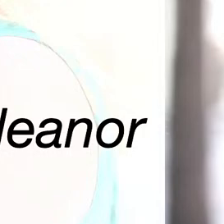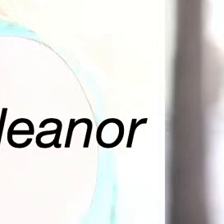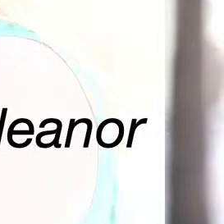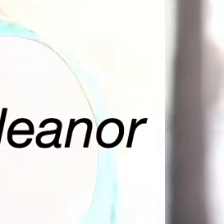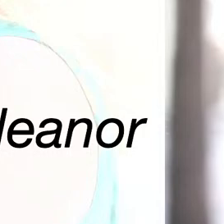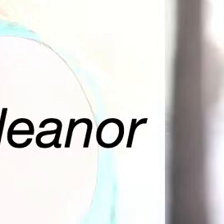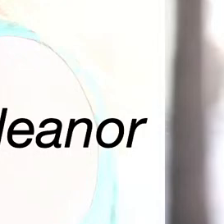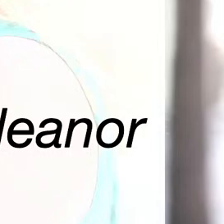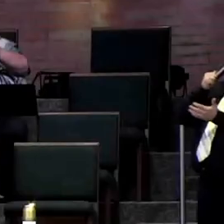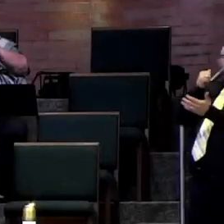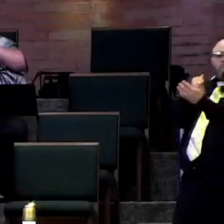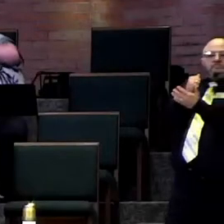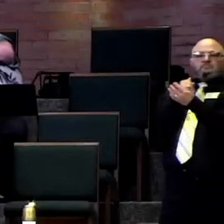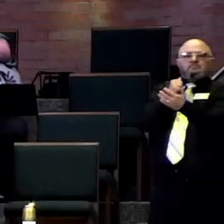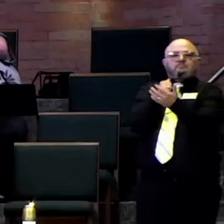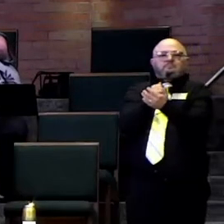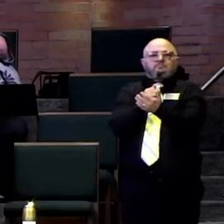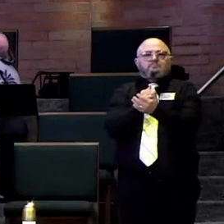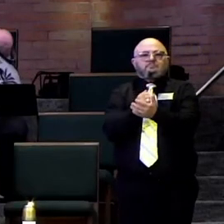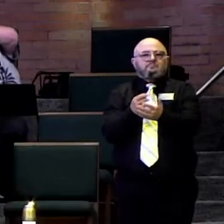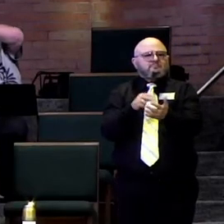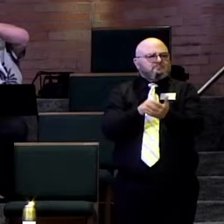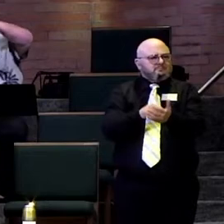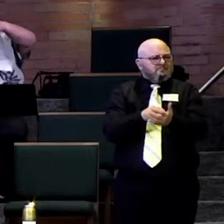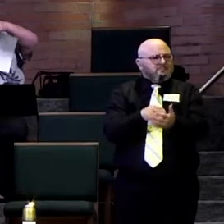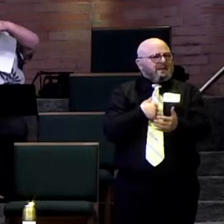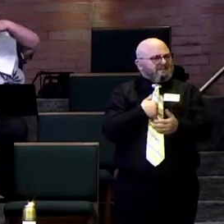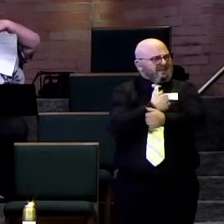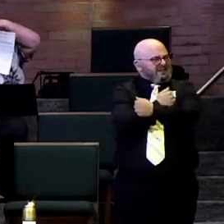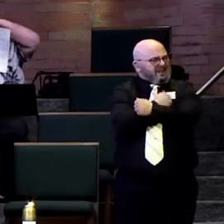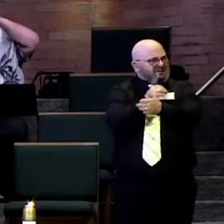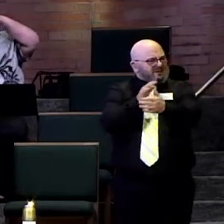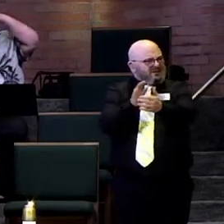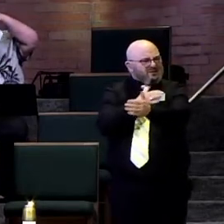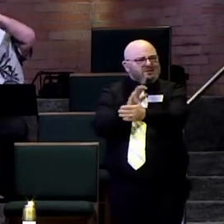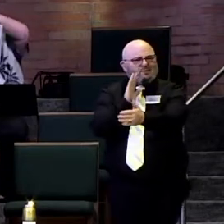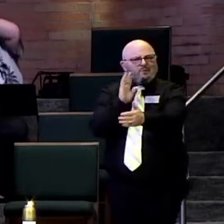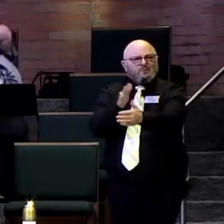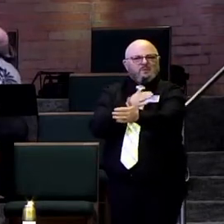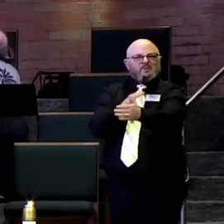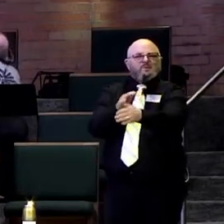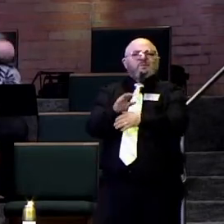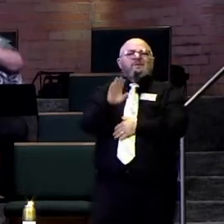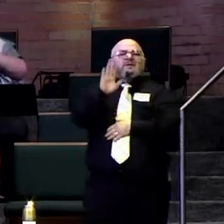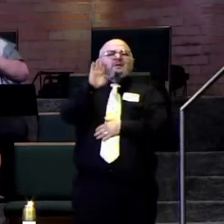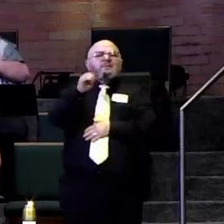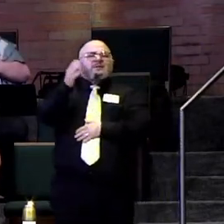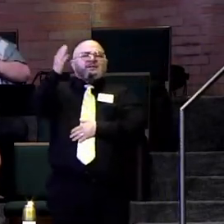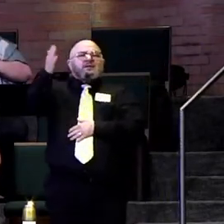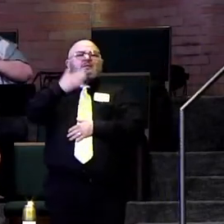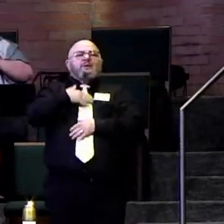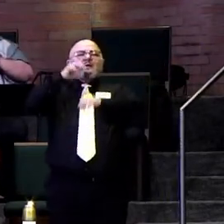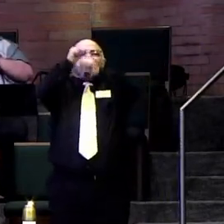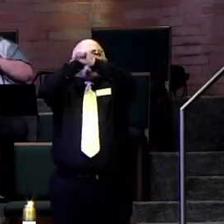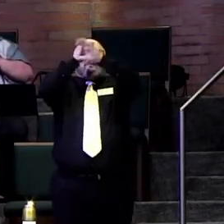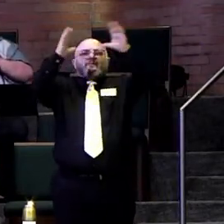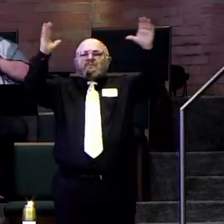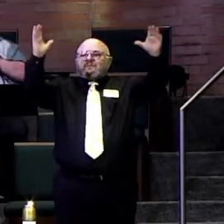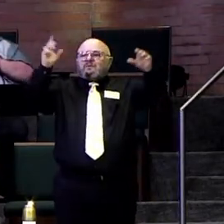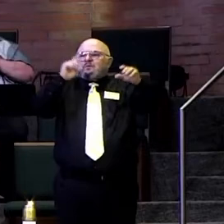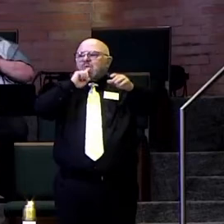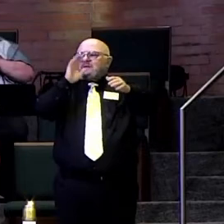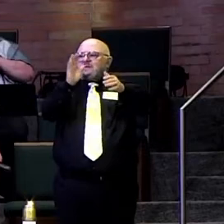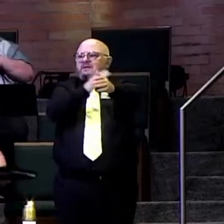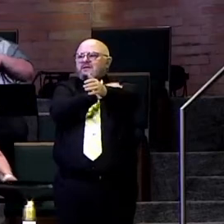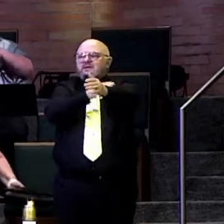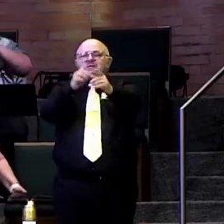love song we're gonna sing. Right? You're like, what a love song. Be thou my vision. Really sing these words